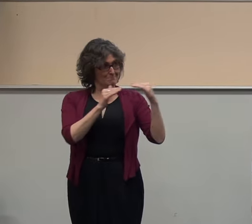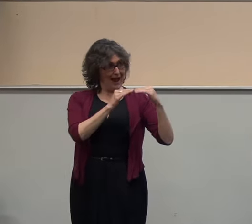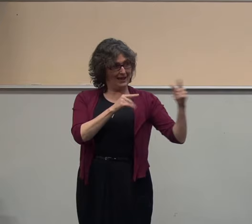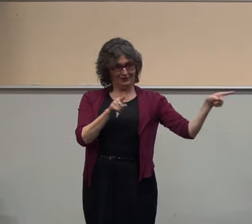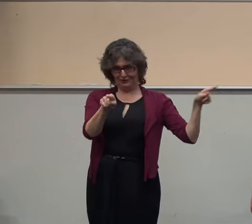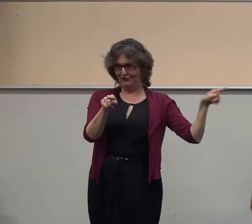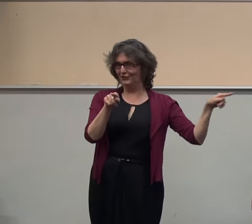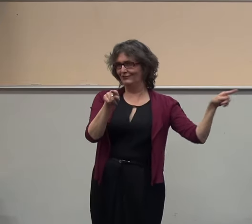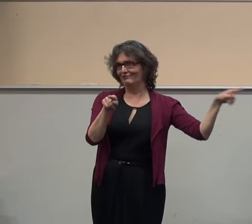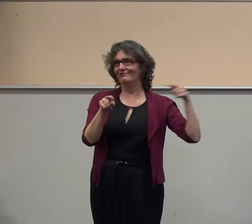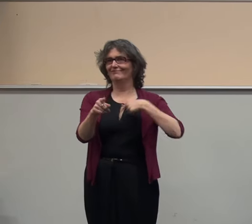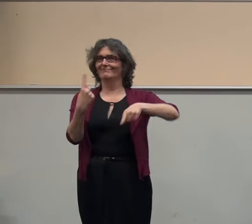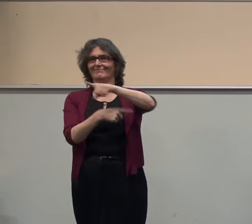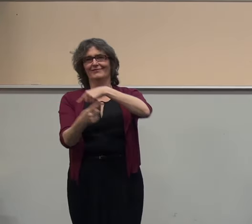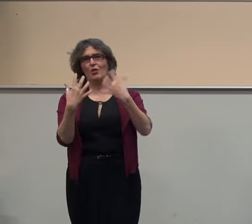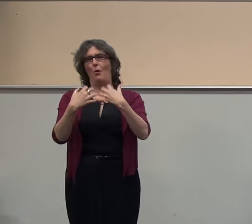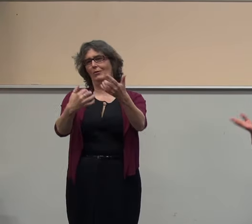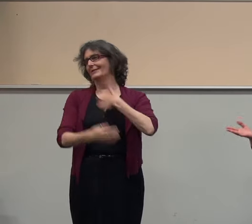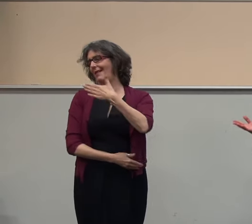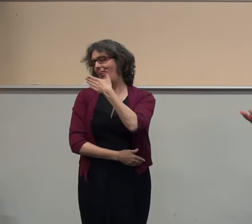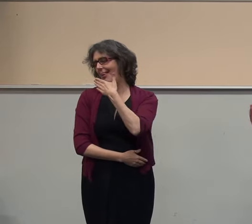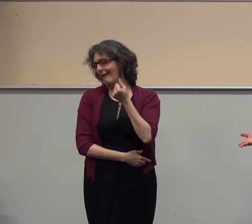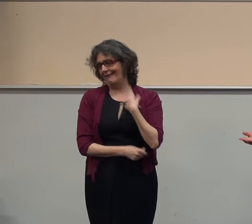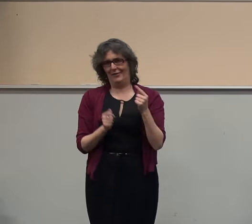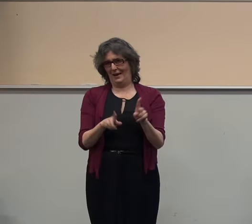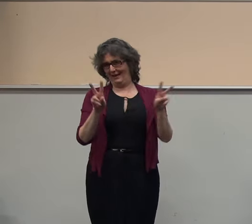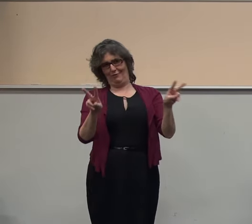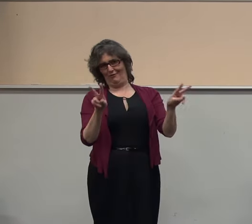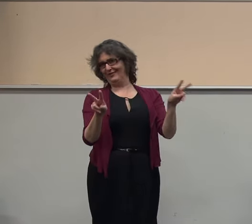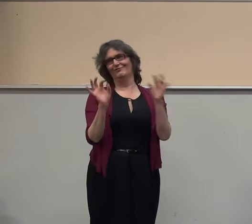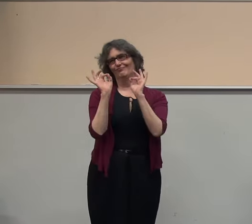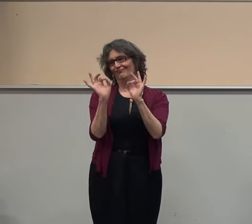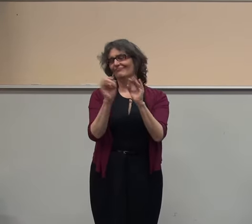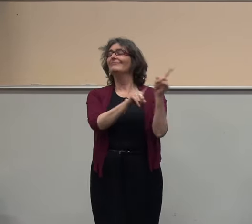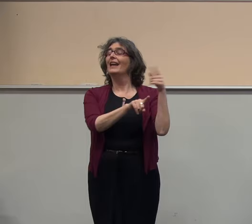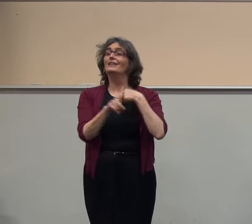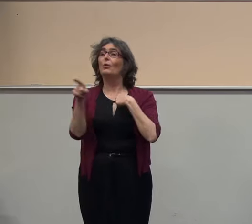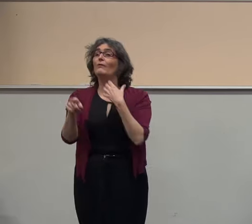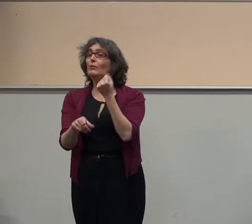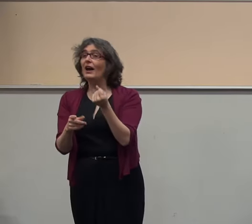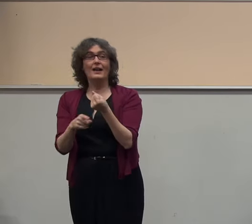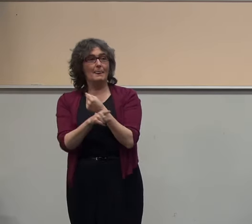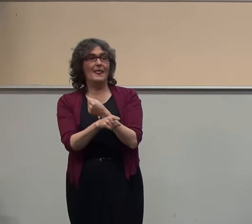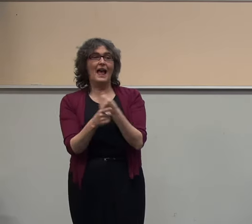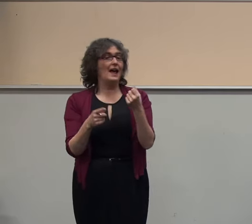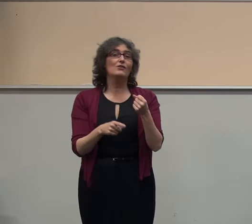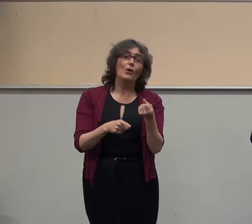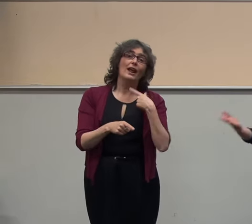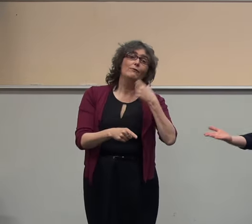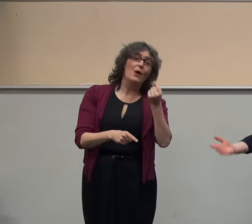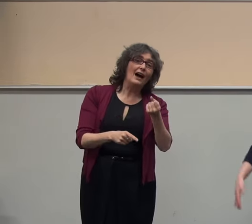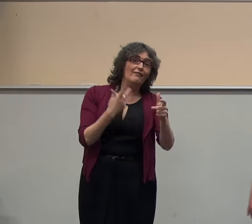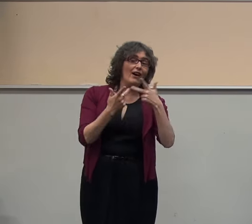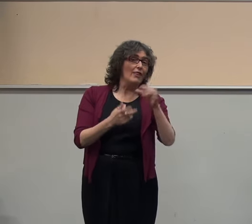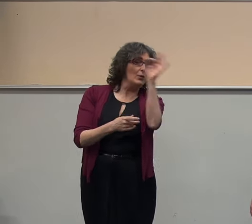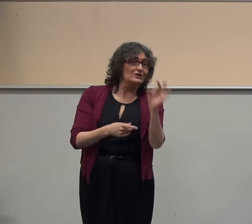appreciated and loving the look. So any other questions, just tweet them in and I'll start trying to marshal them into a good order. And if you